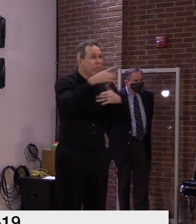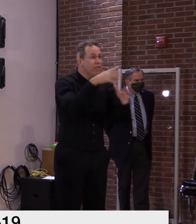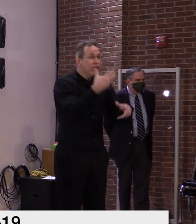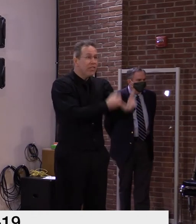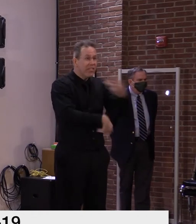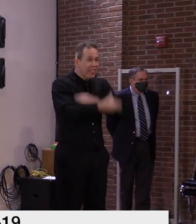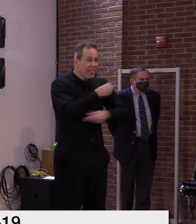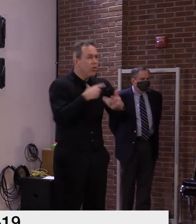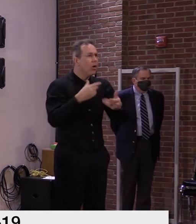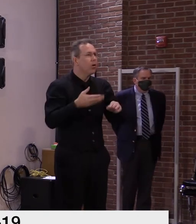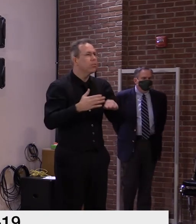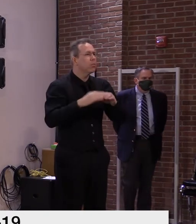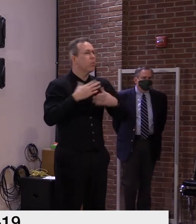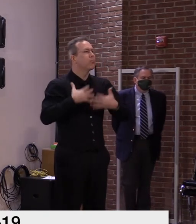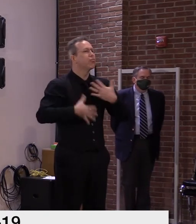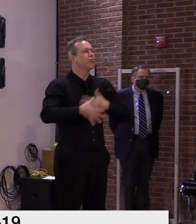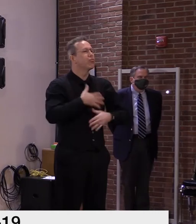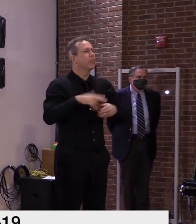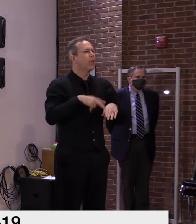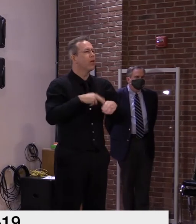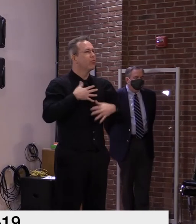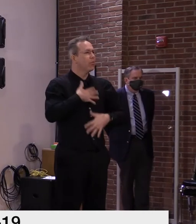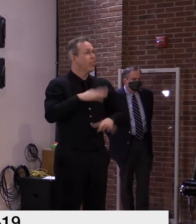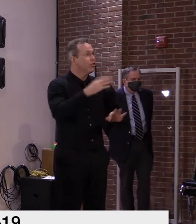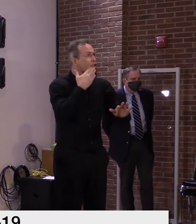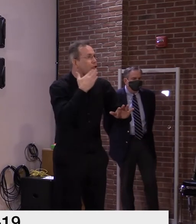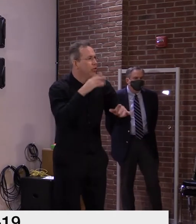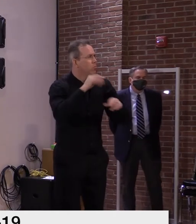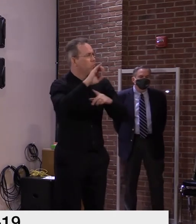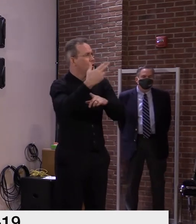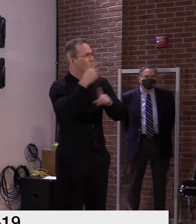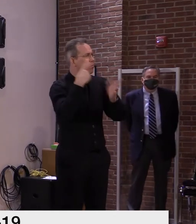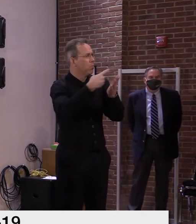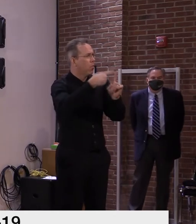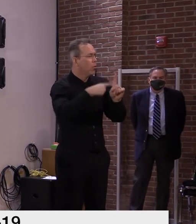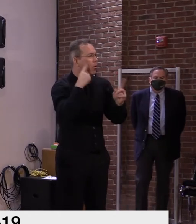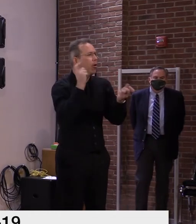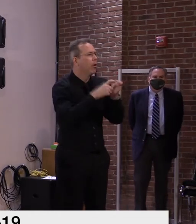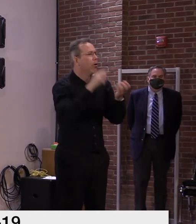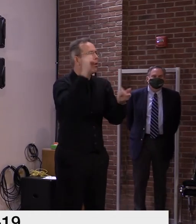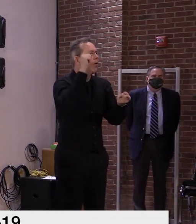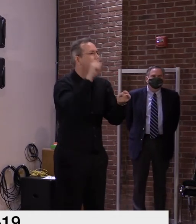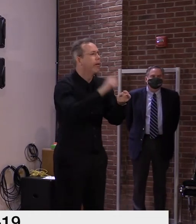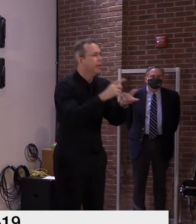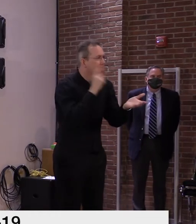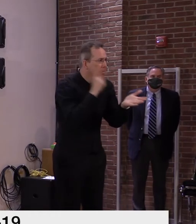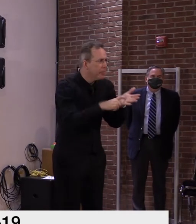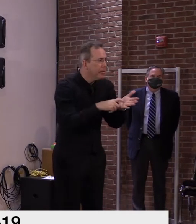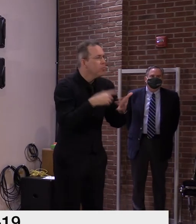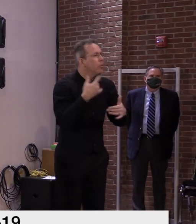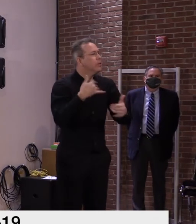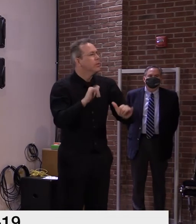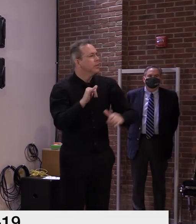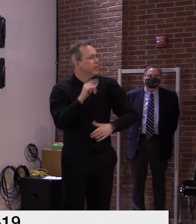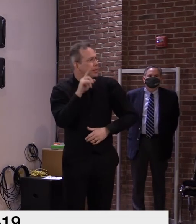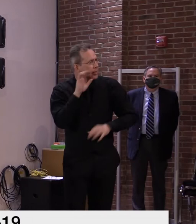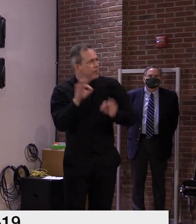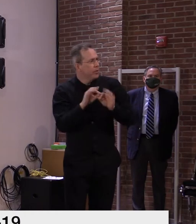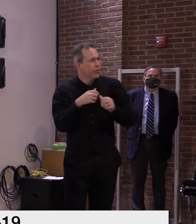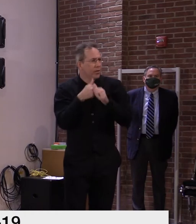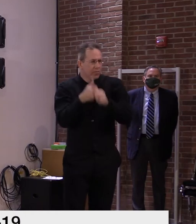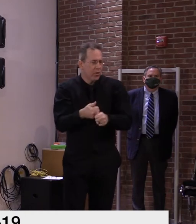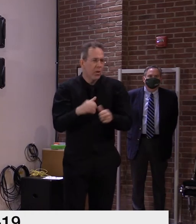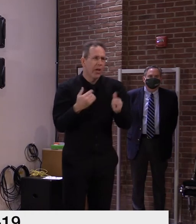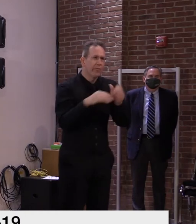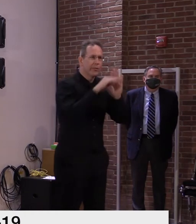thing. And we hopefully will still have the impact of positive behavior change that occurred after the holidays have